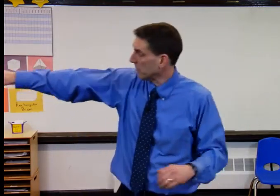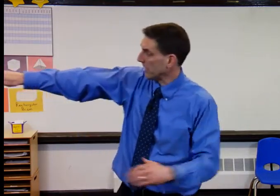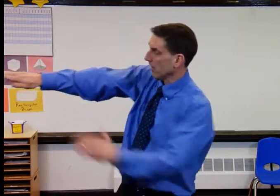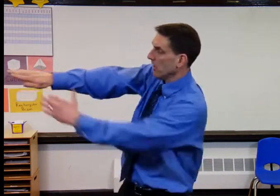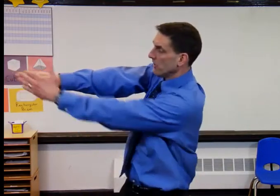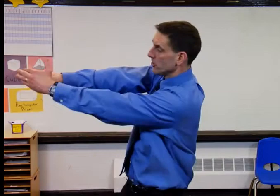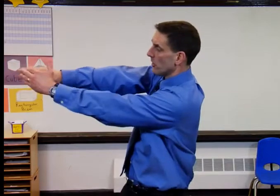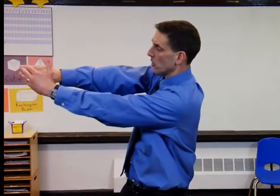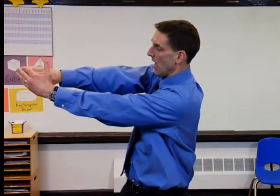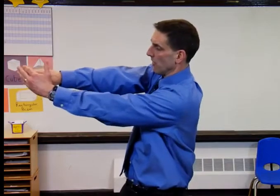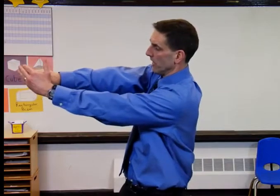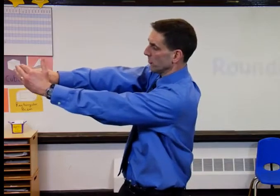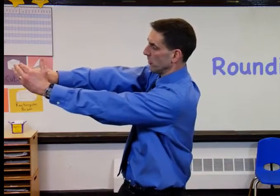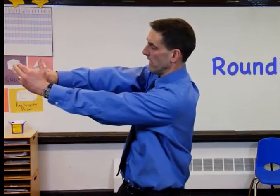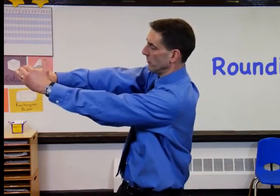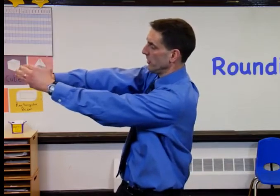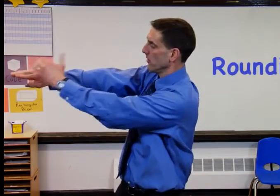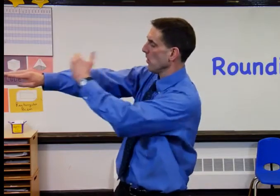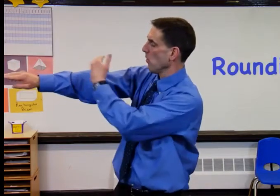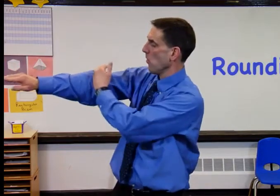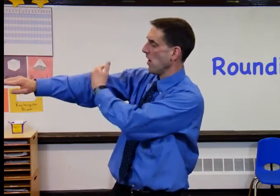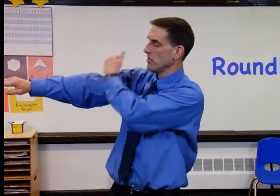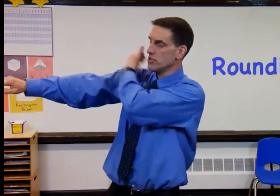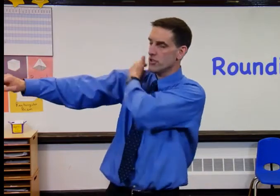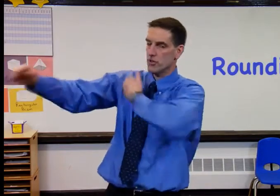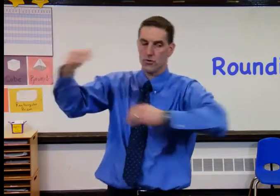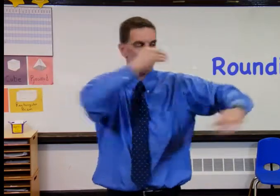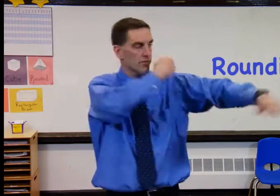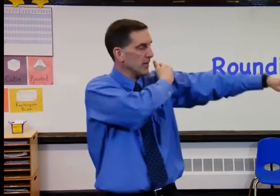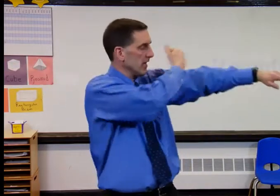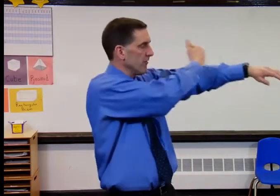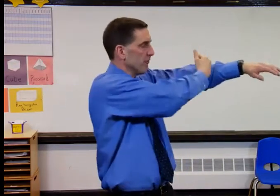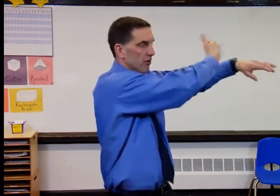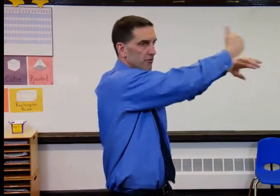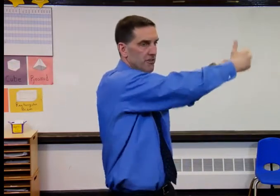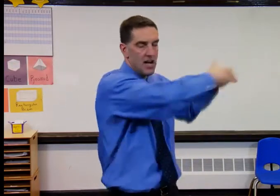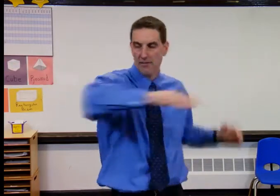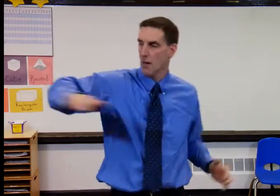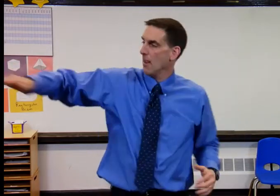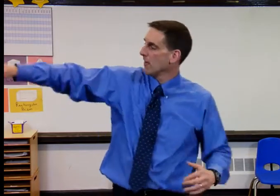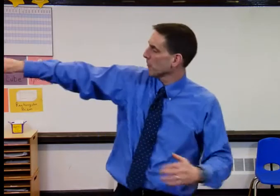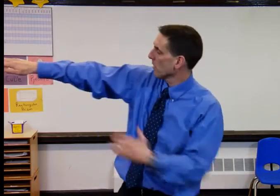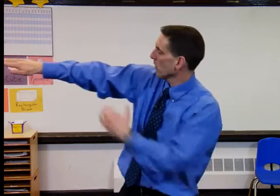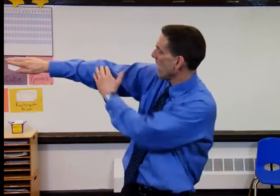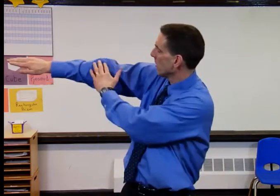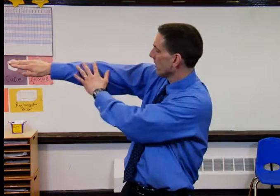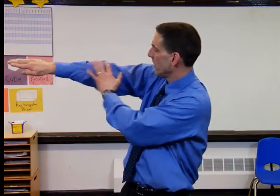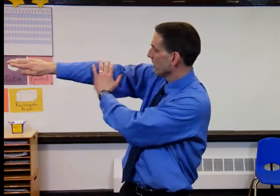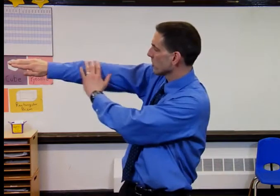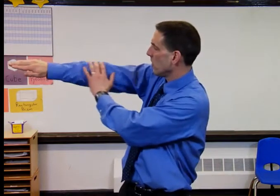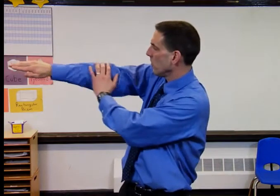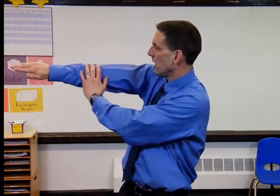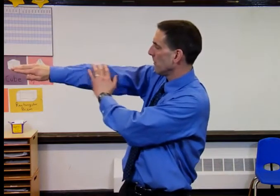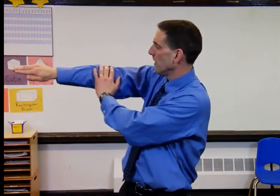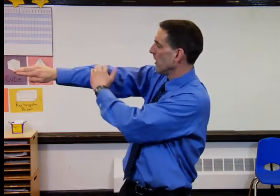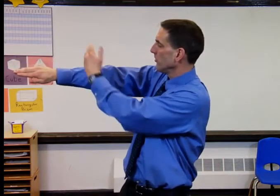here to show rounding. So we have 0, 1, 2, 3, 4, 5. If we want to round to the nearest whole number, say we